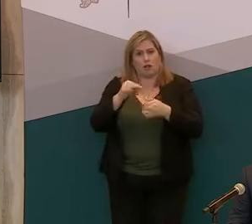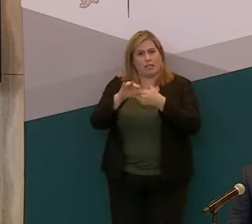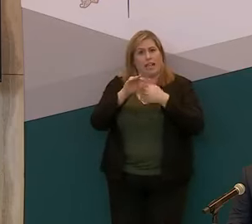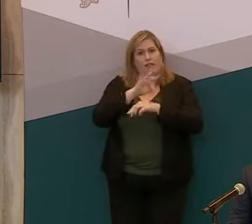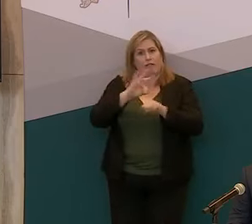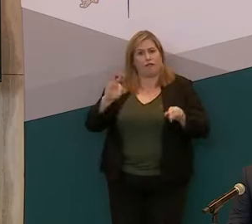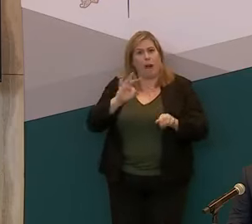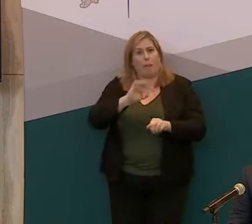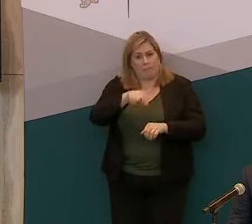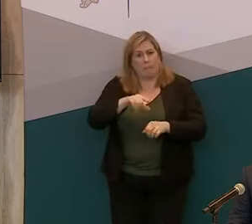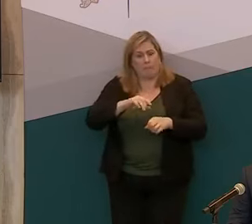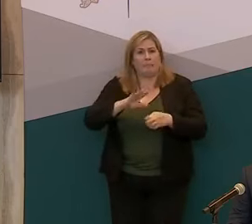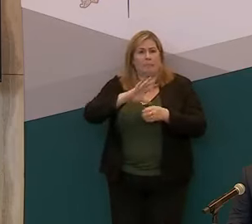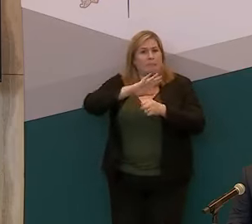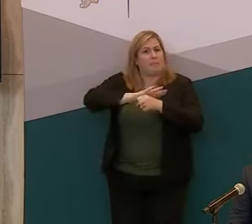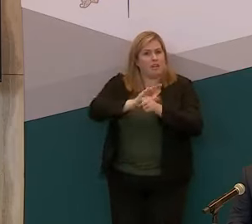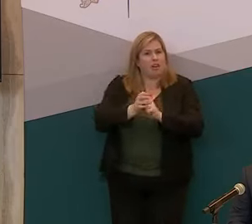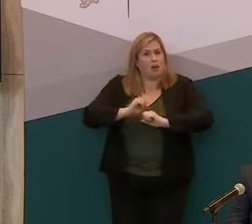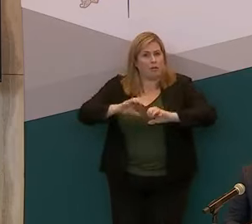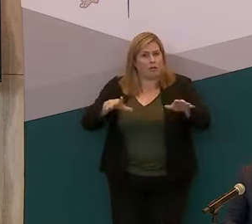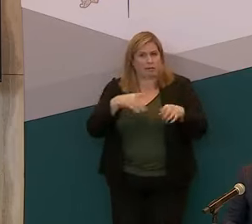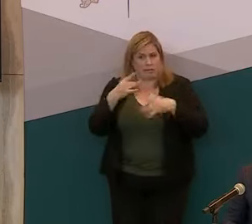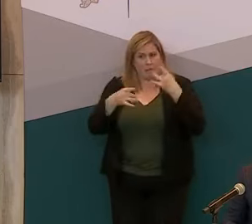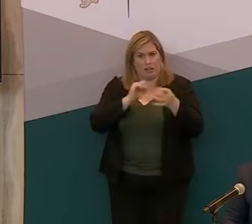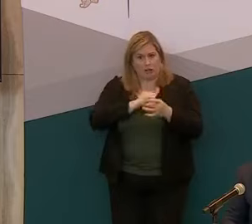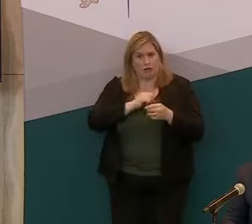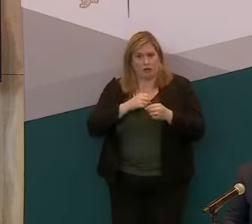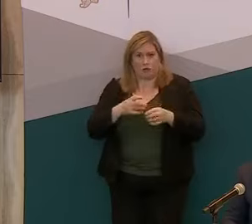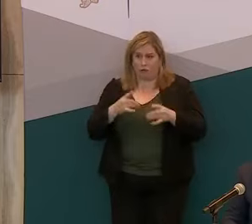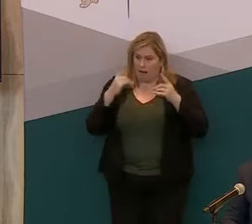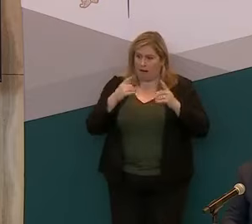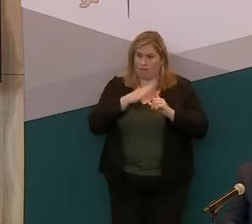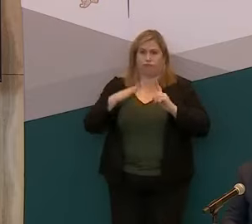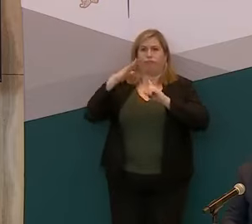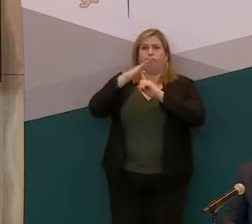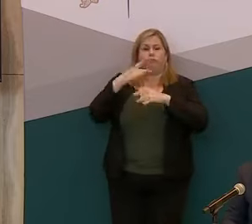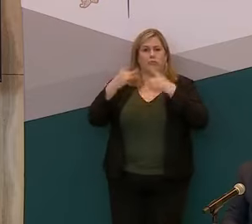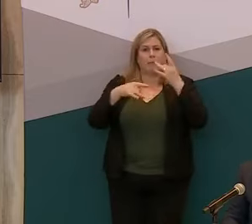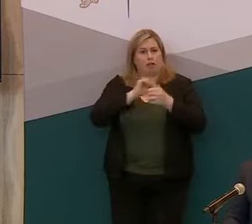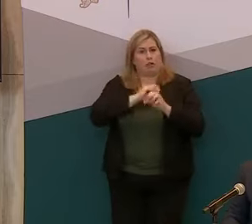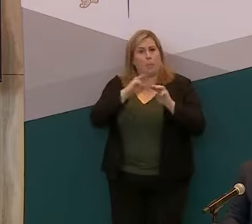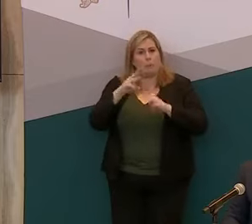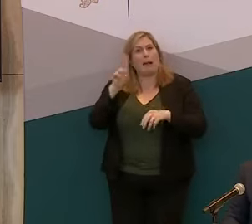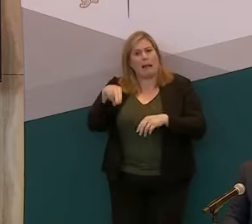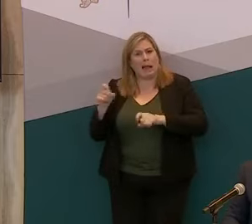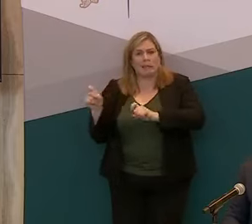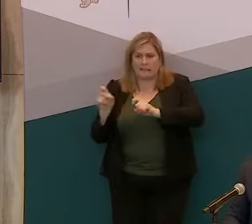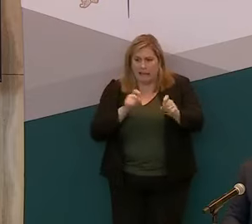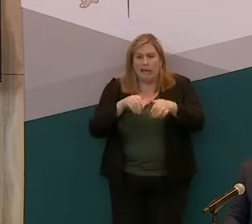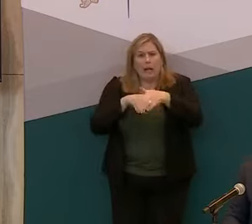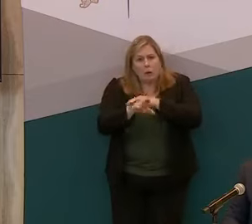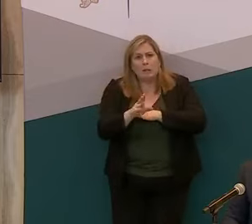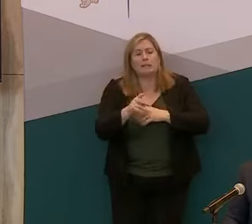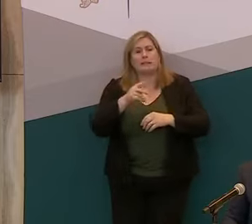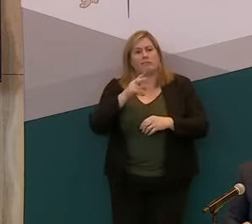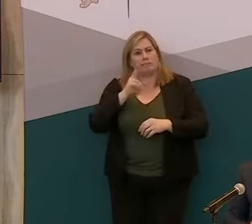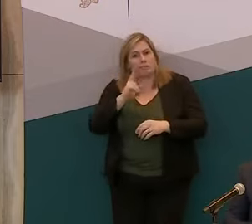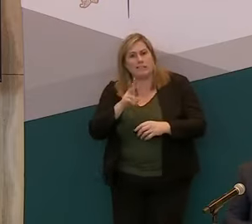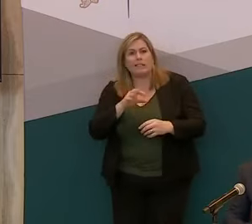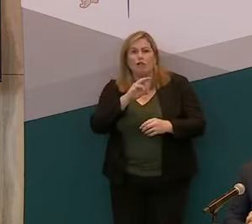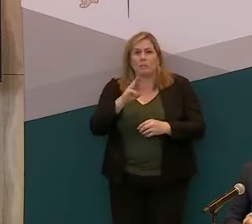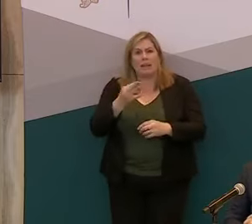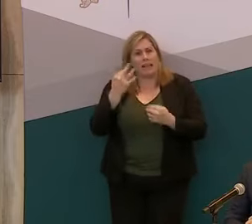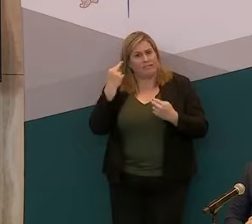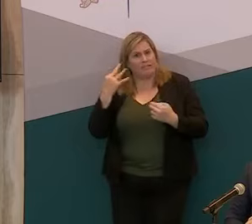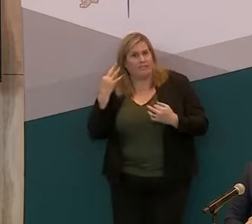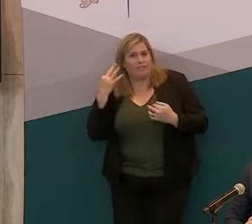people assurance that the best possible measures will be taken by the healthcare system to try to ensure that people can be protected, and so they should continue to come forward